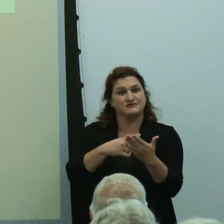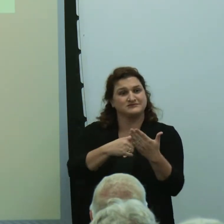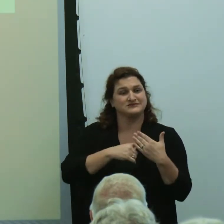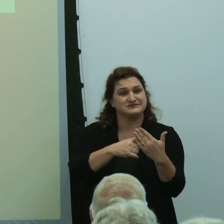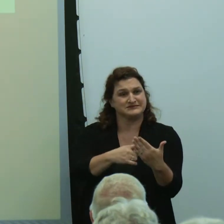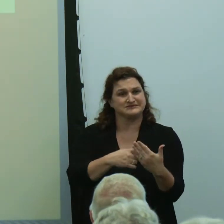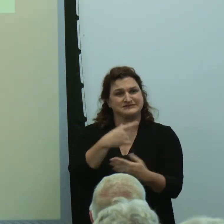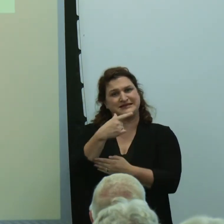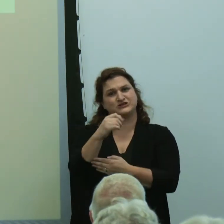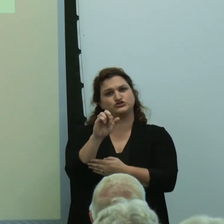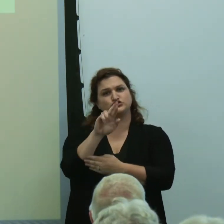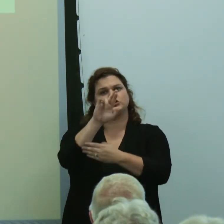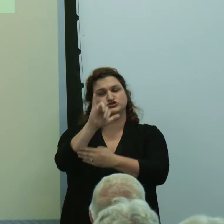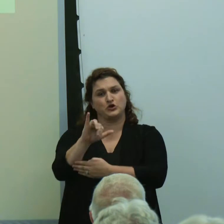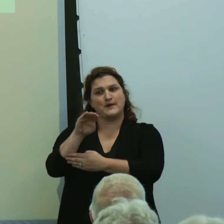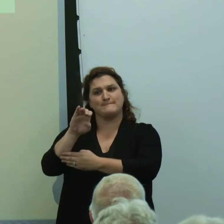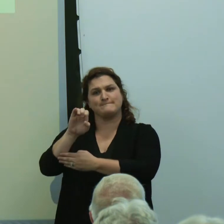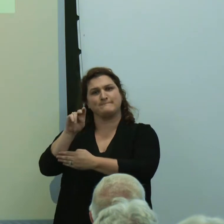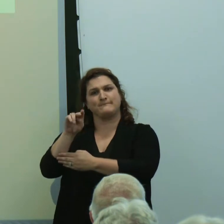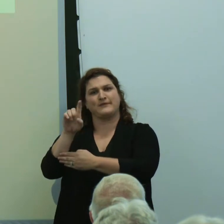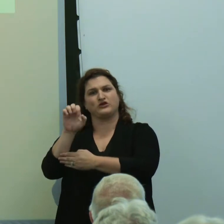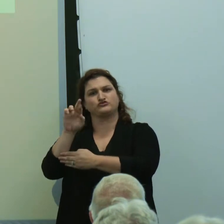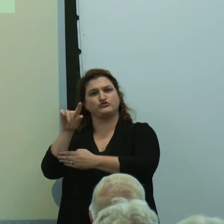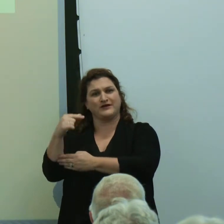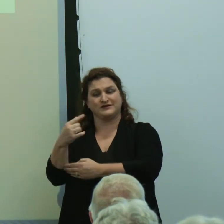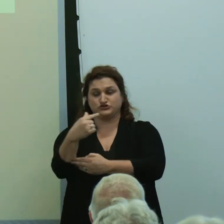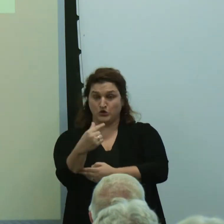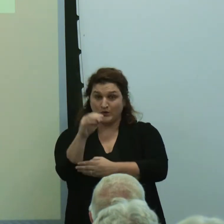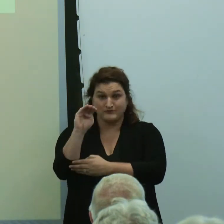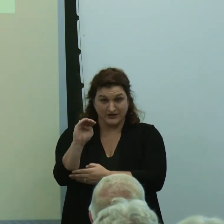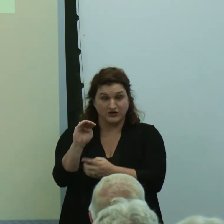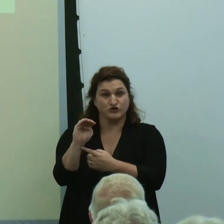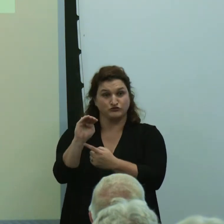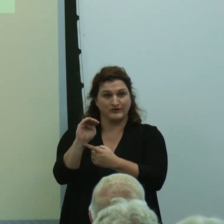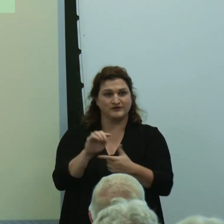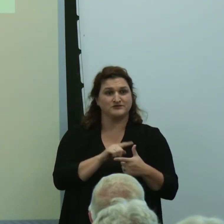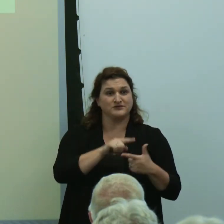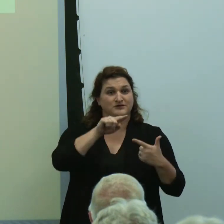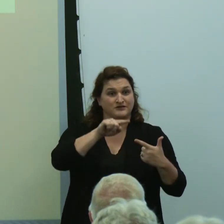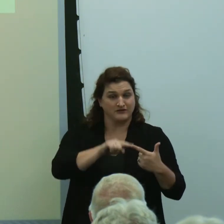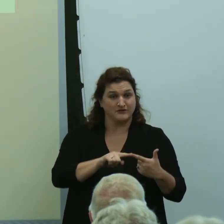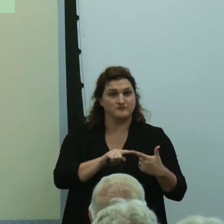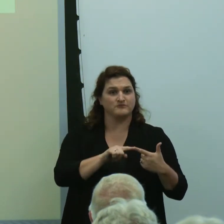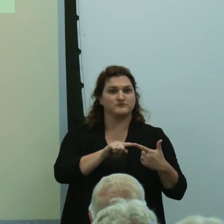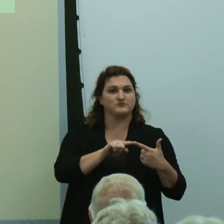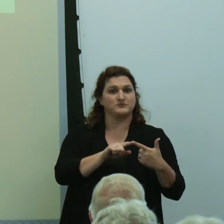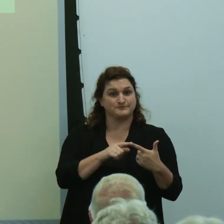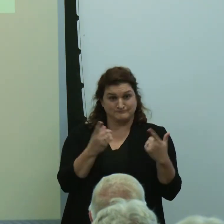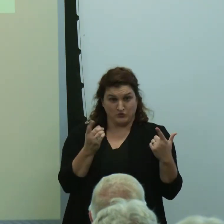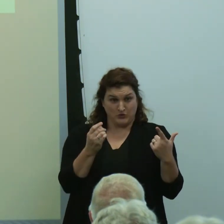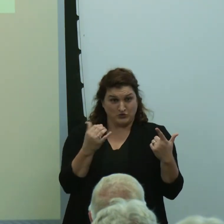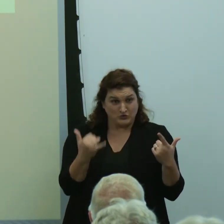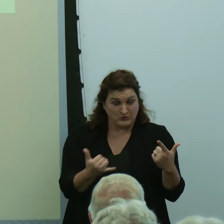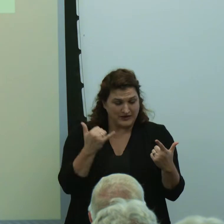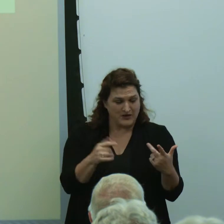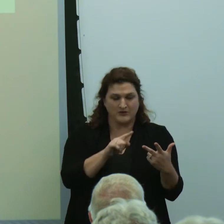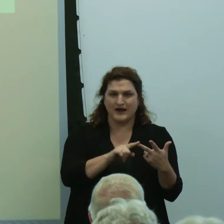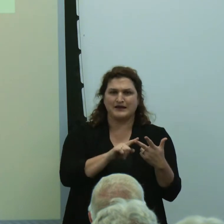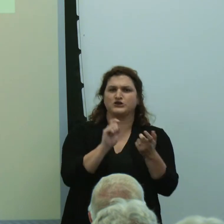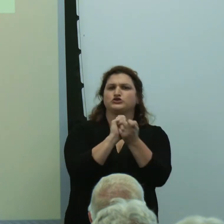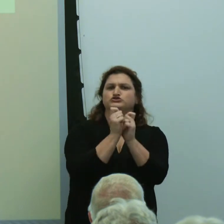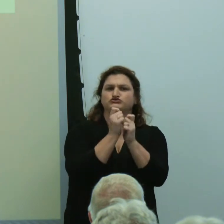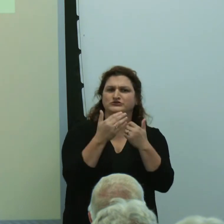draw the district maps we have now, and the changes that need to be made to ensure fair maps in the future. Later, you'll